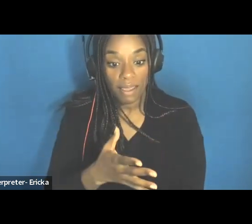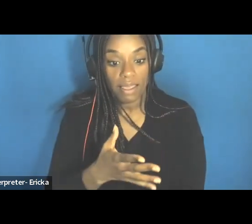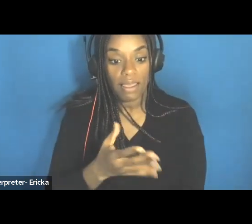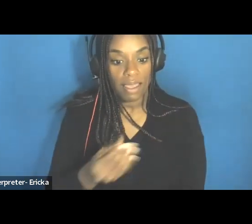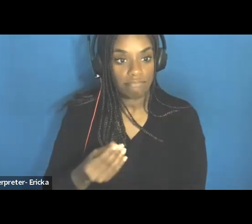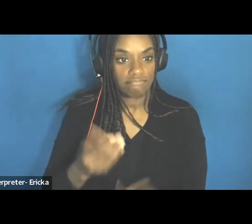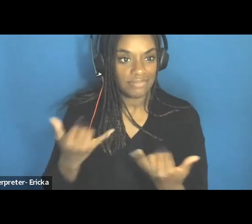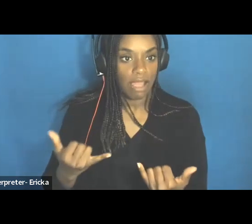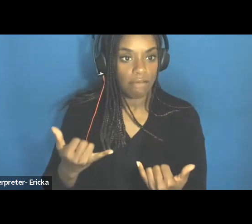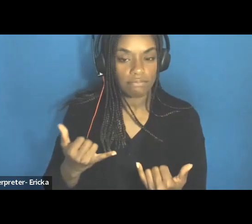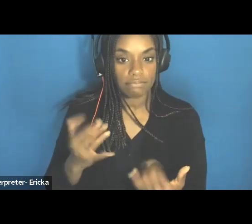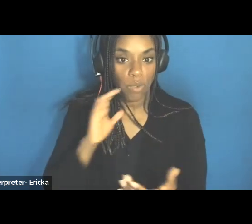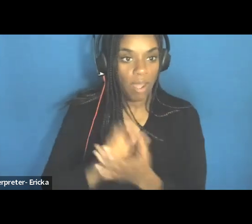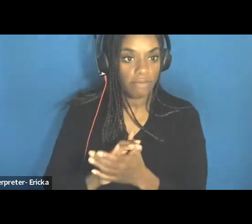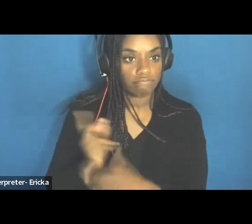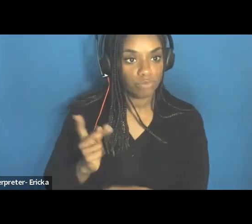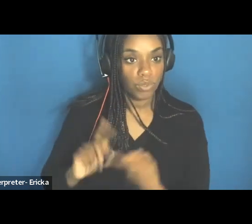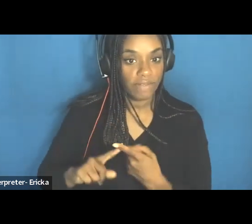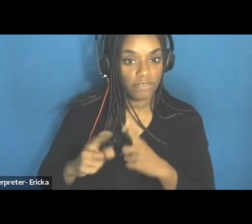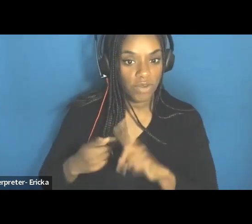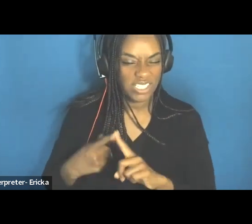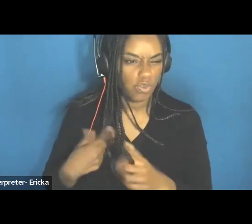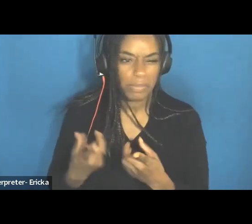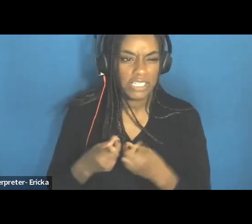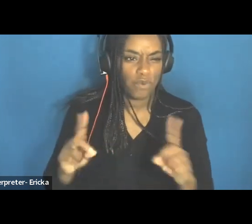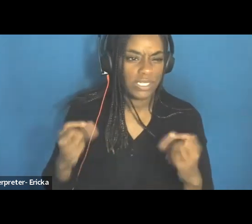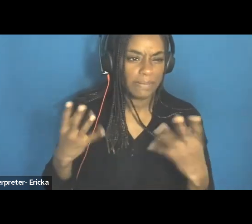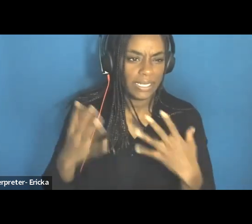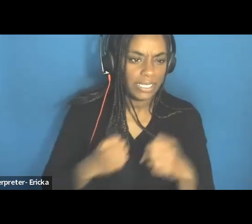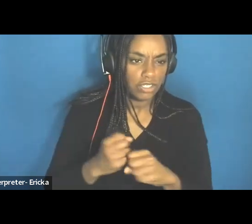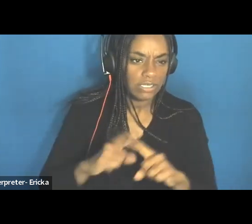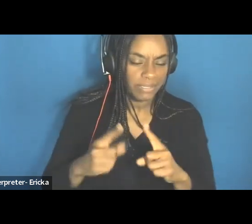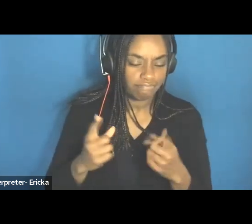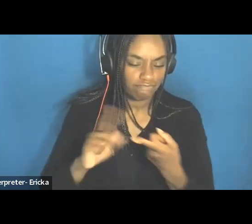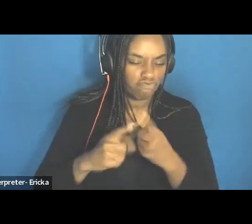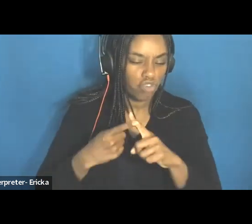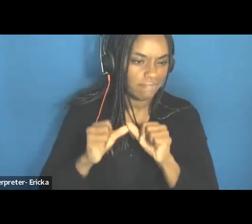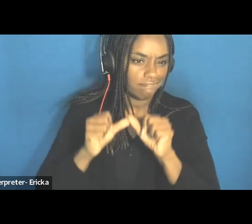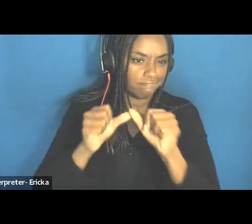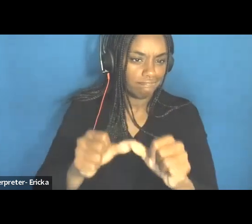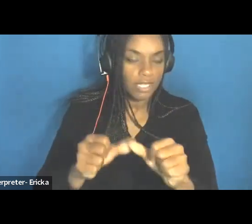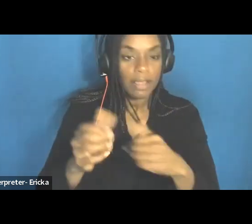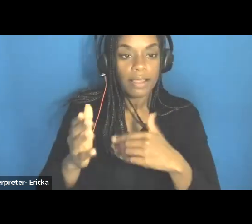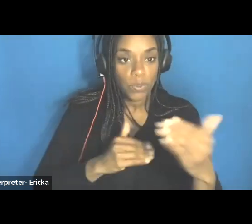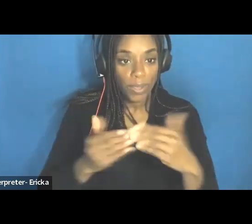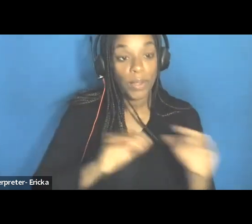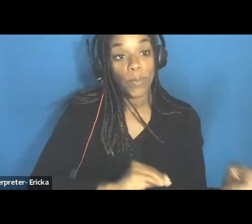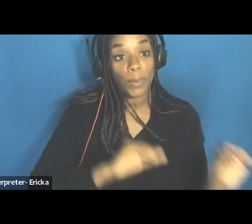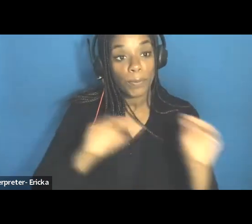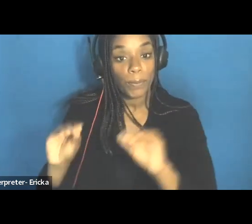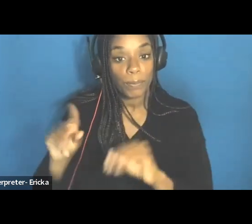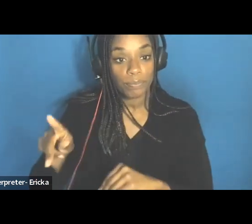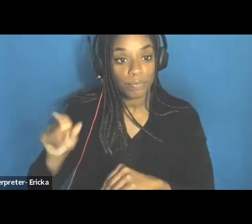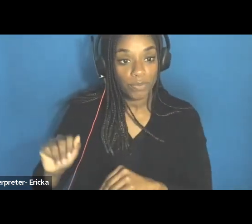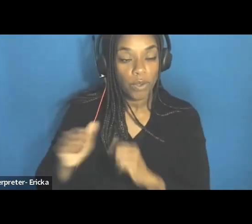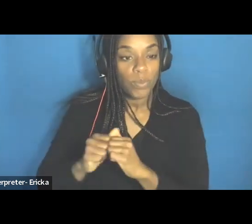wife, now we've been divorced for many years, but good friends. We moved to Philadelphia with family